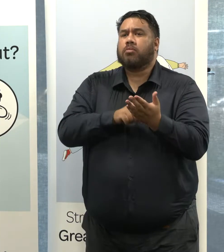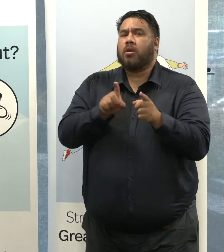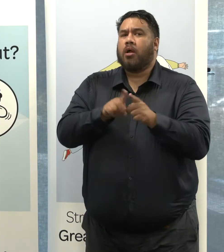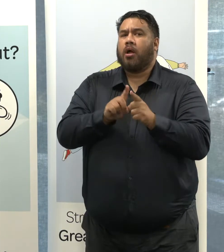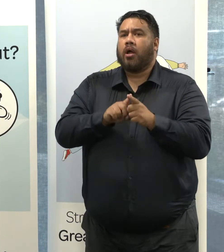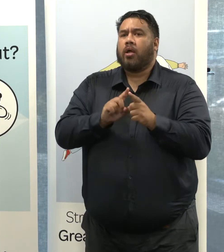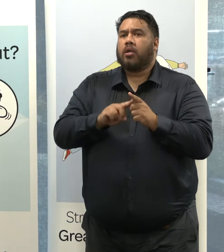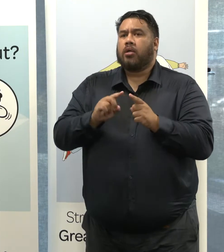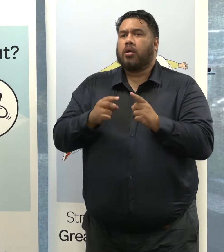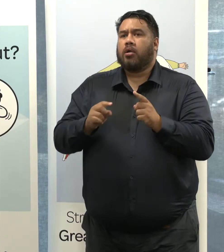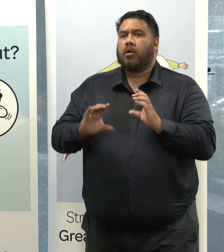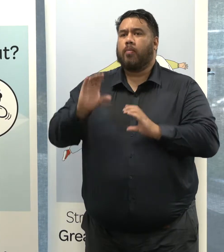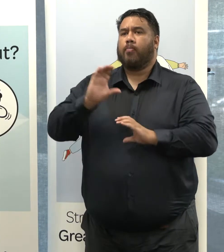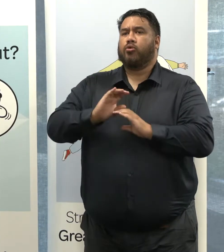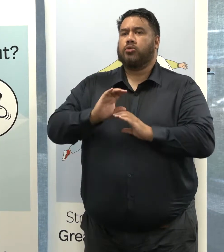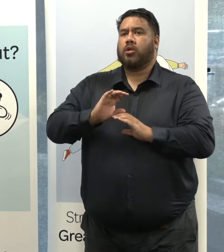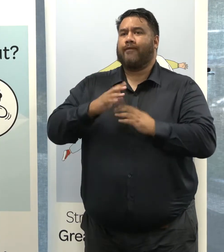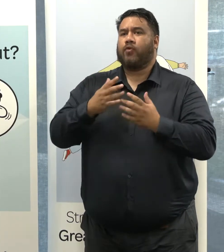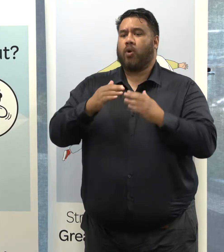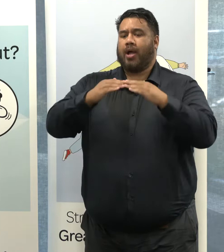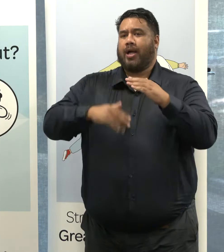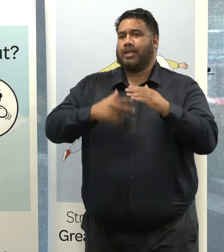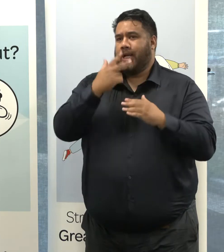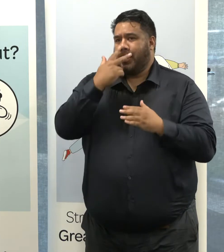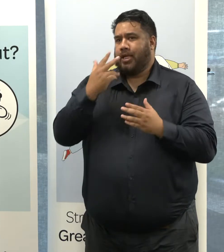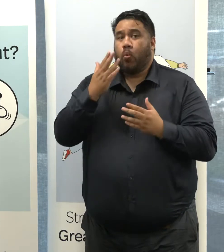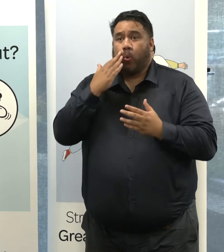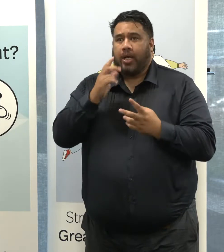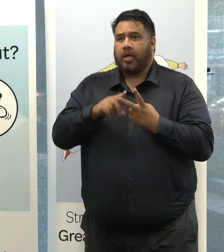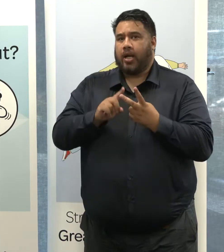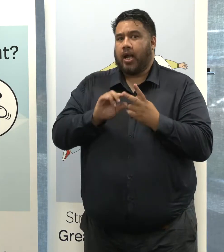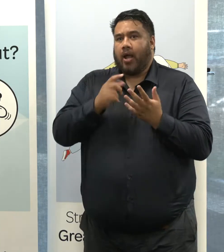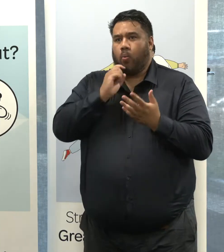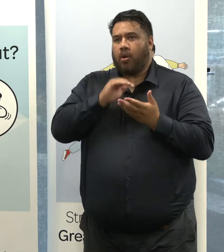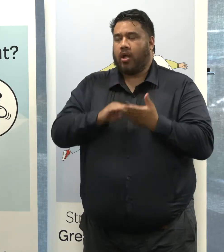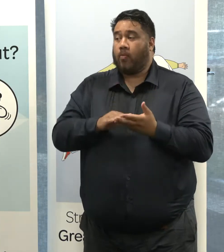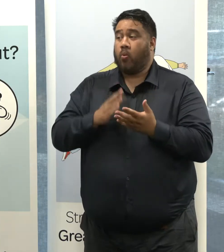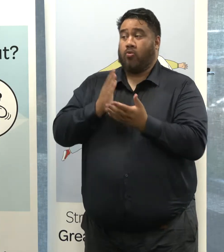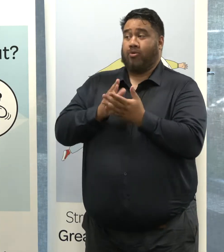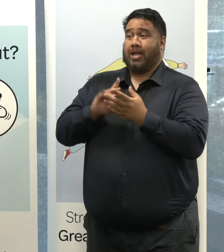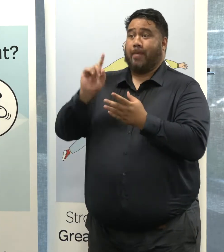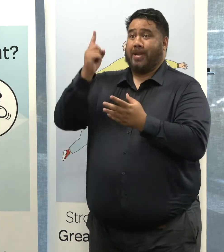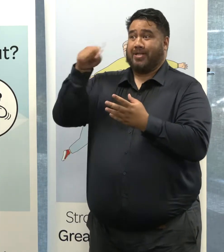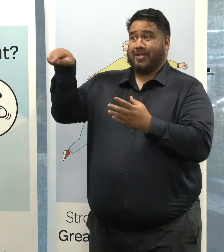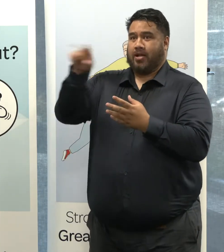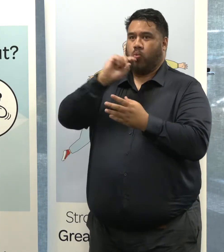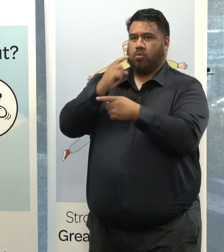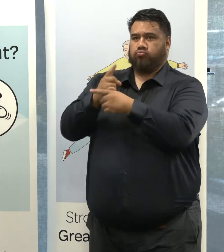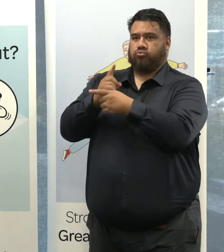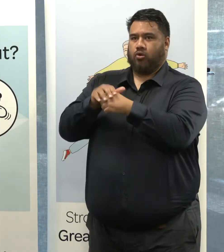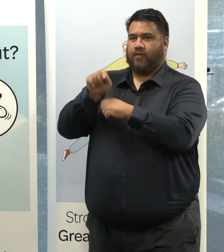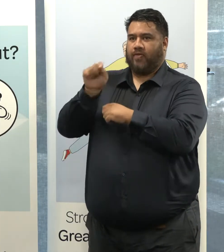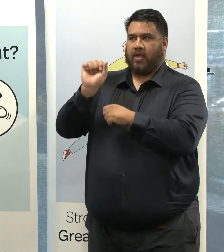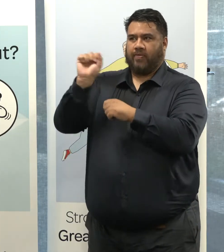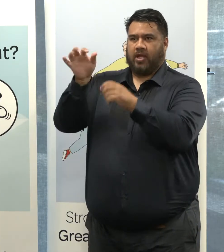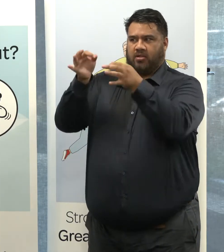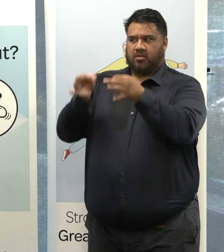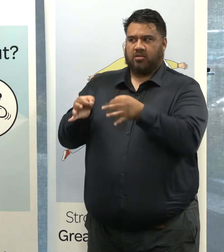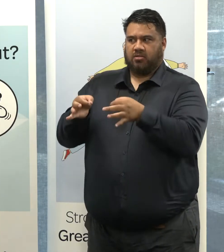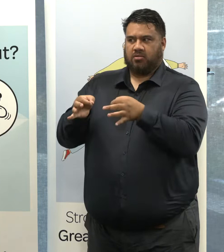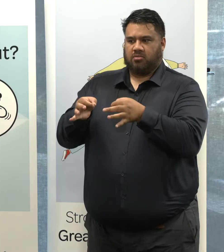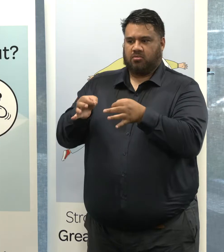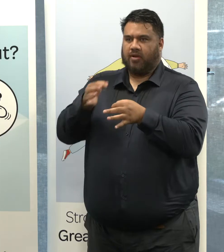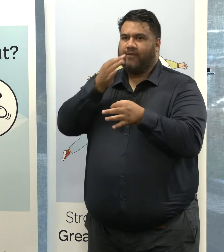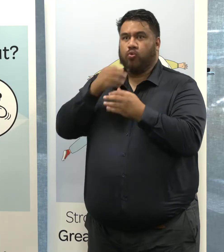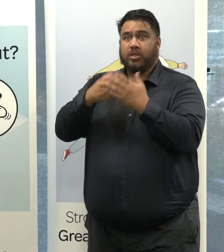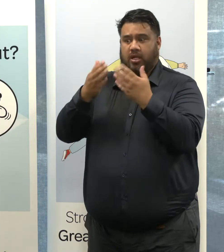under 18s might come? Well, the decision will be up to ministers, and they're going to have a discussion about it in the next wee while, in the next few